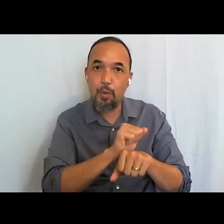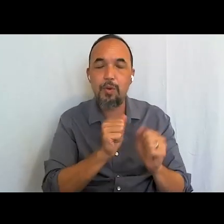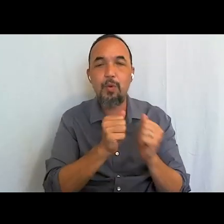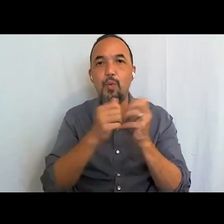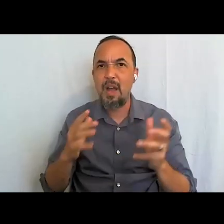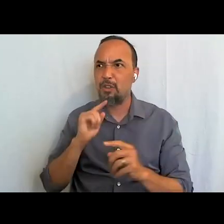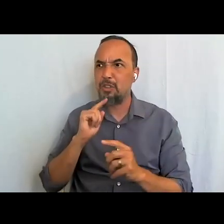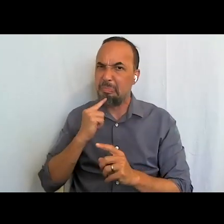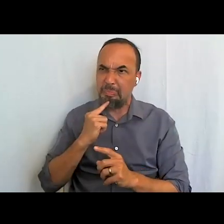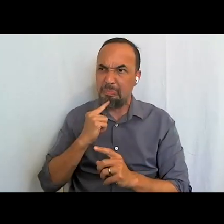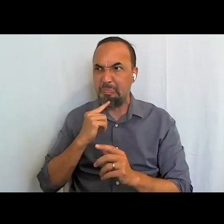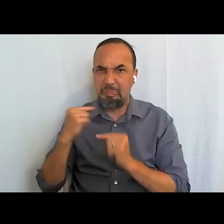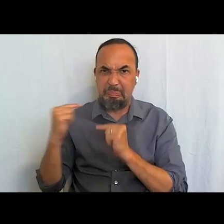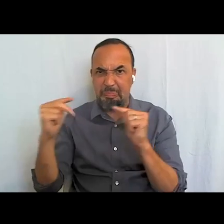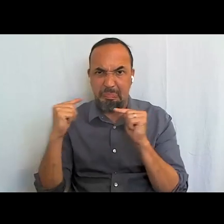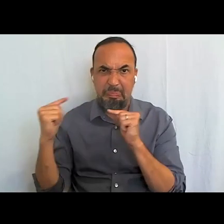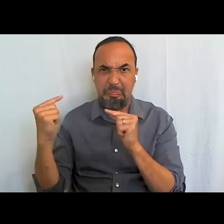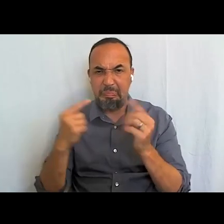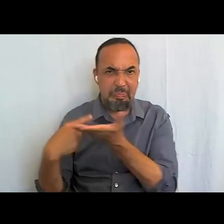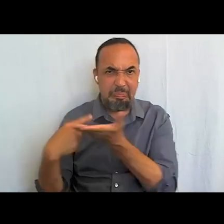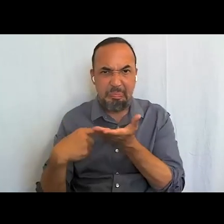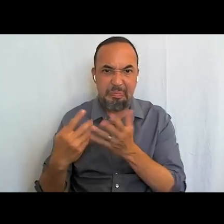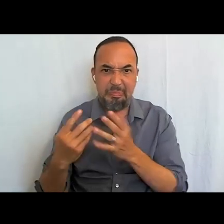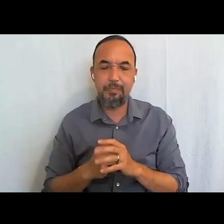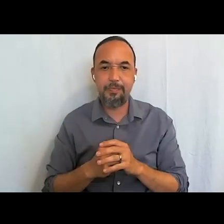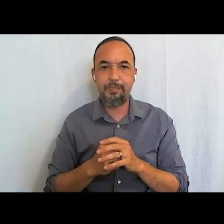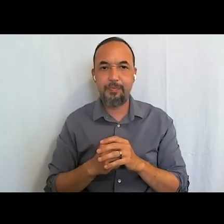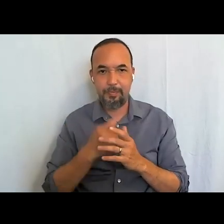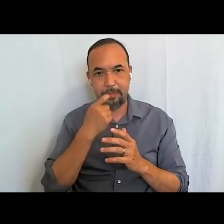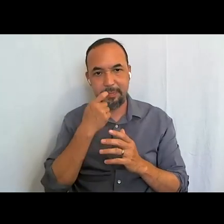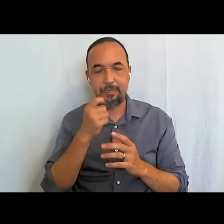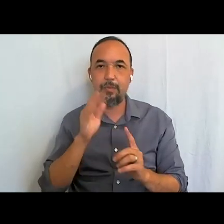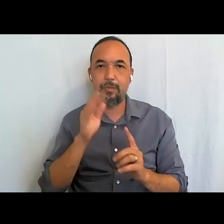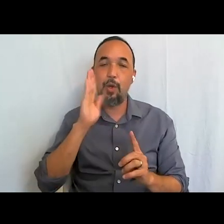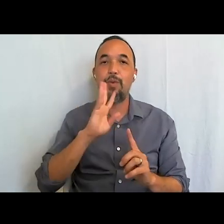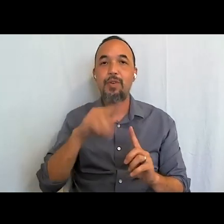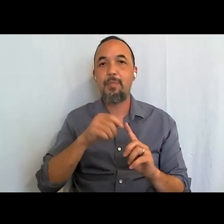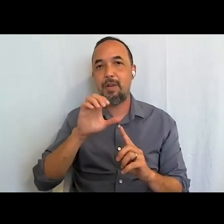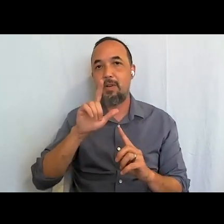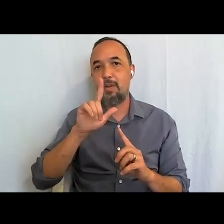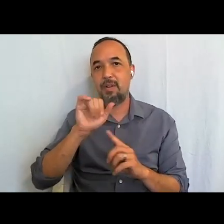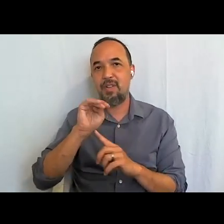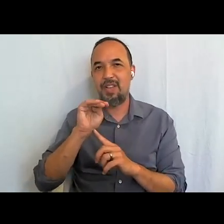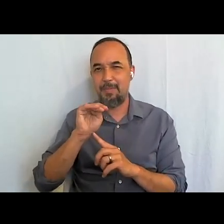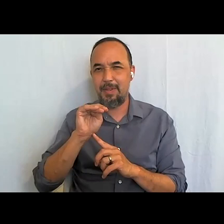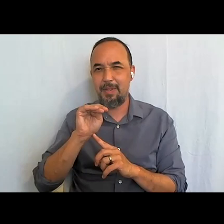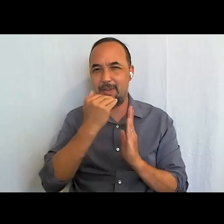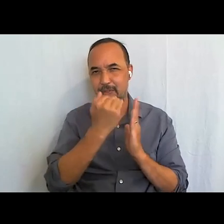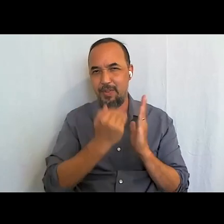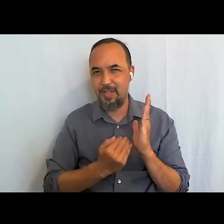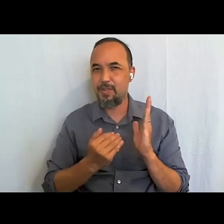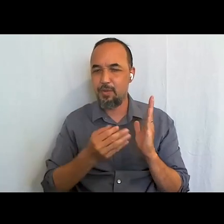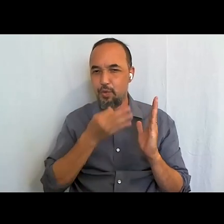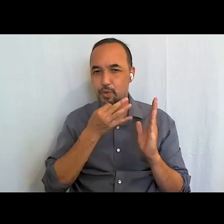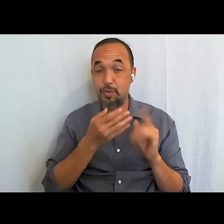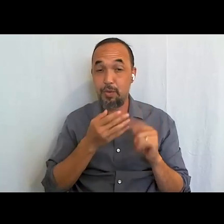Team Discord is great. Hunt updates, claiming items, etc. I'll talk about claiming items in just a moment for sure. Do you have any other